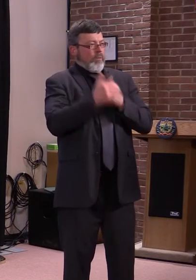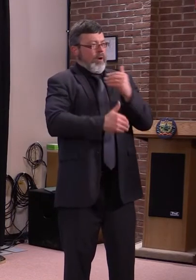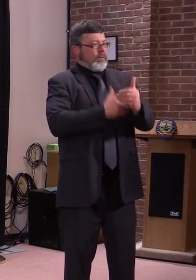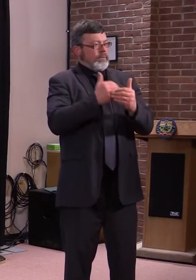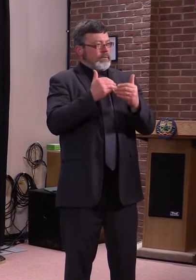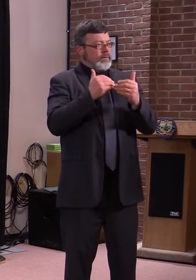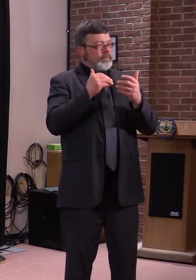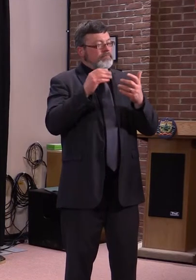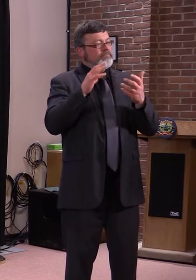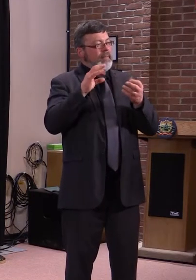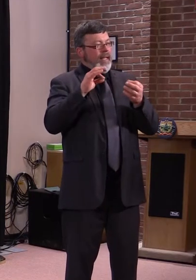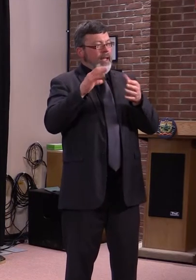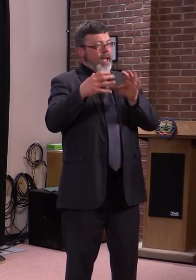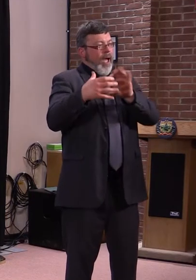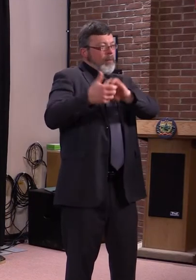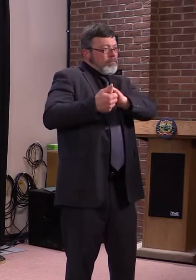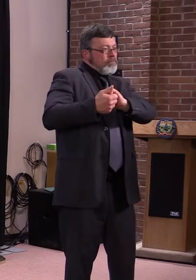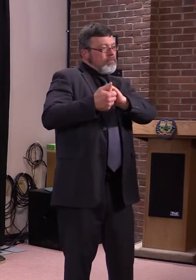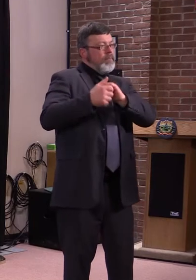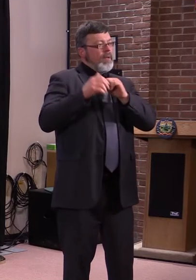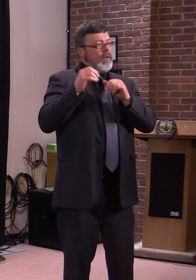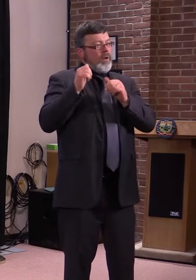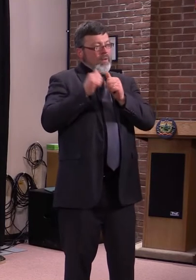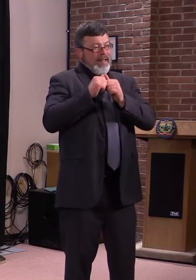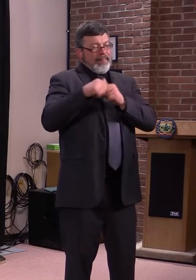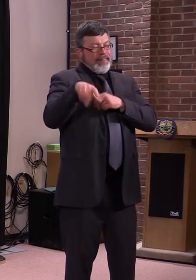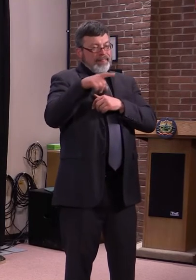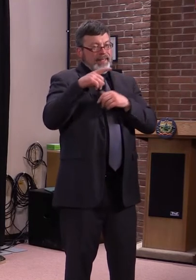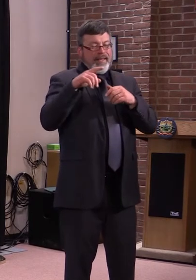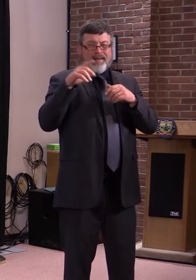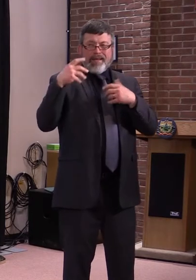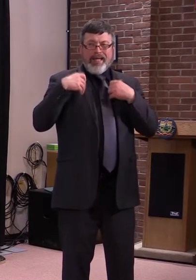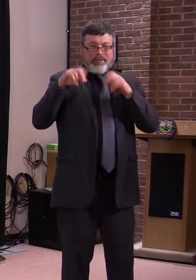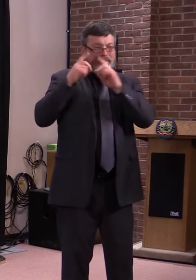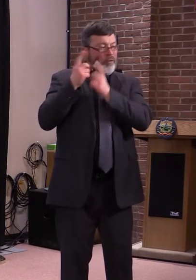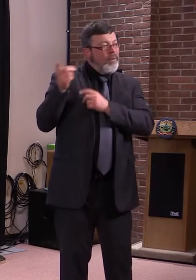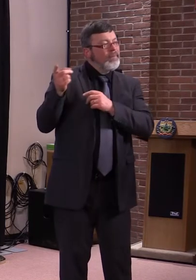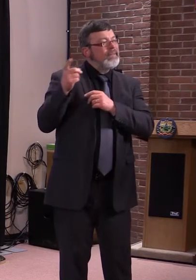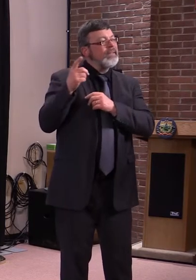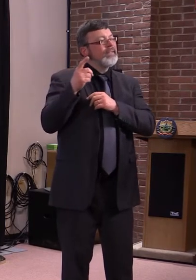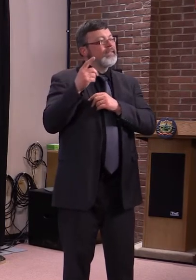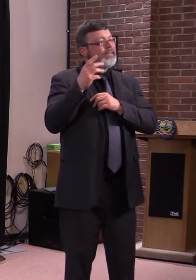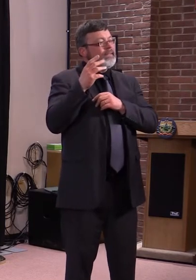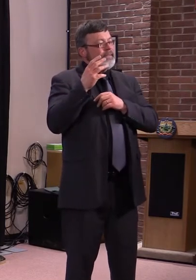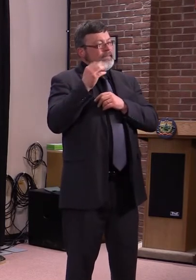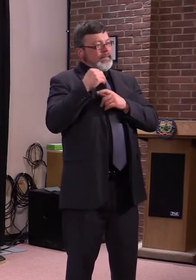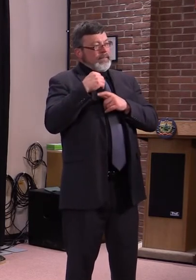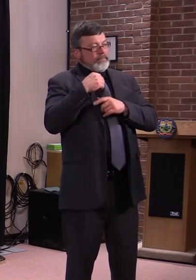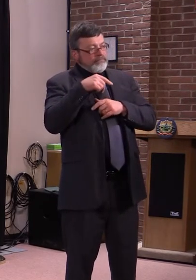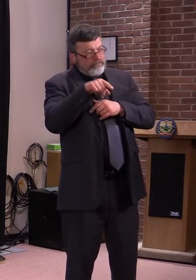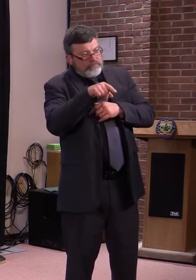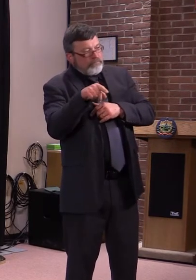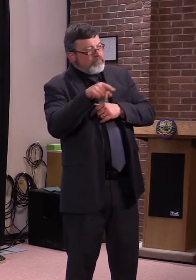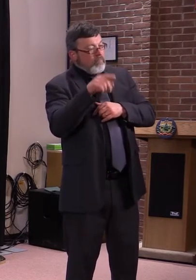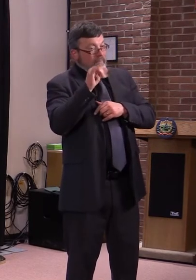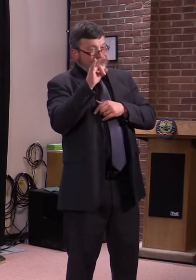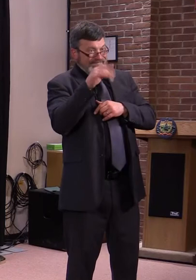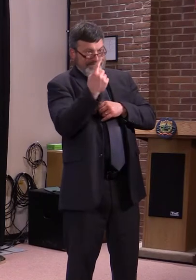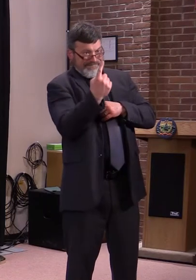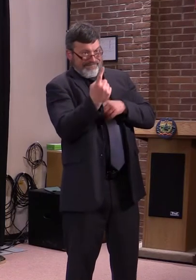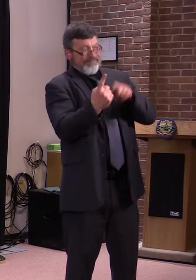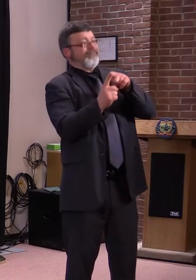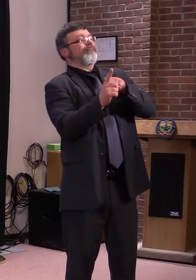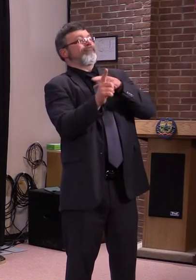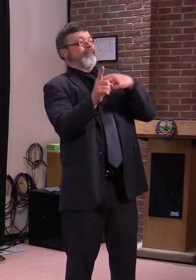with the Department of Health and Corrections together, I think you'll see a more targeted approach when there's a single case or a